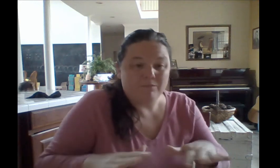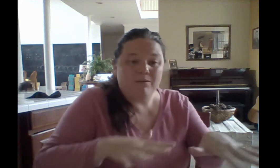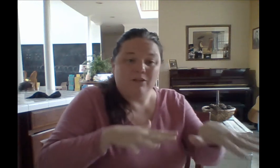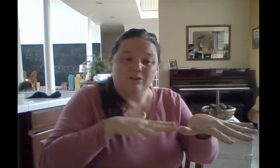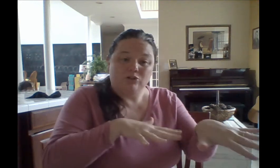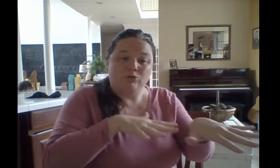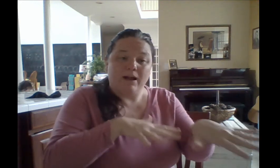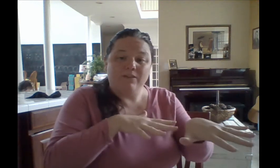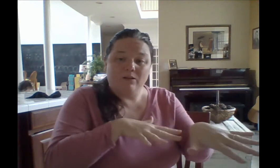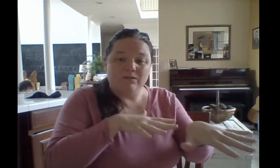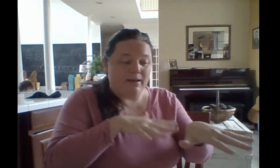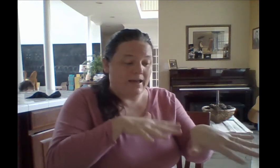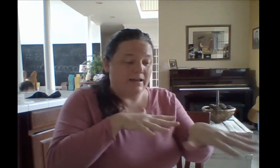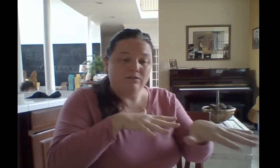Maybe the traffic was bad.